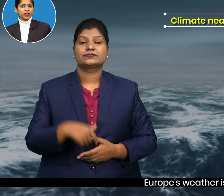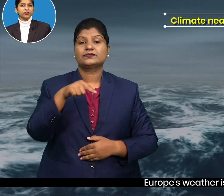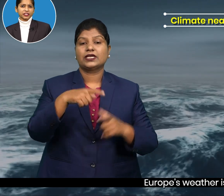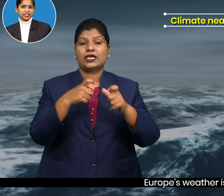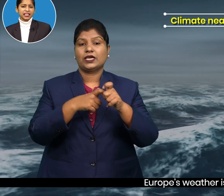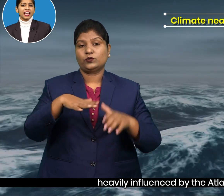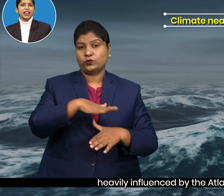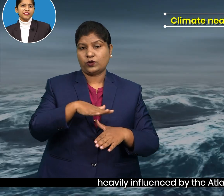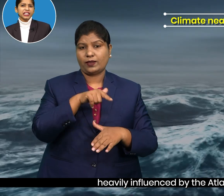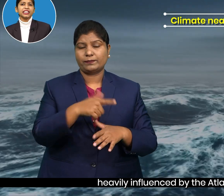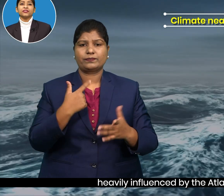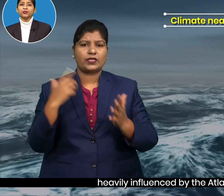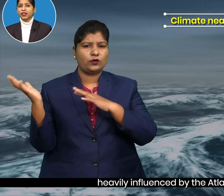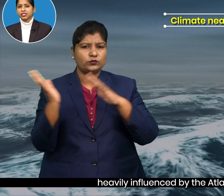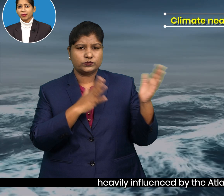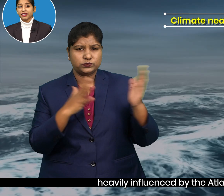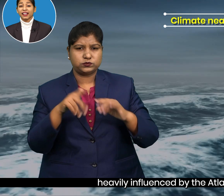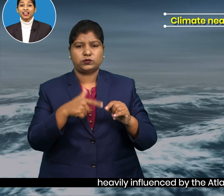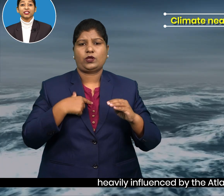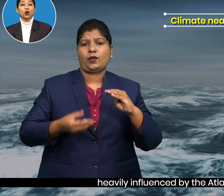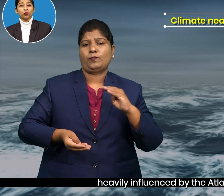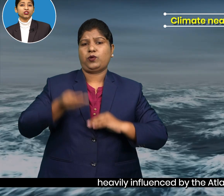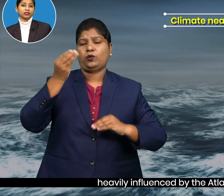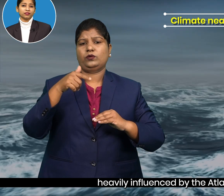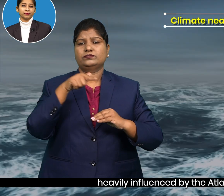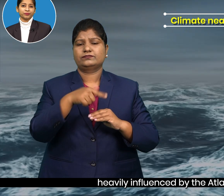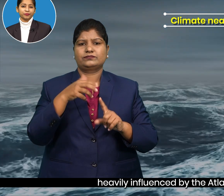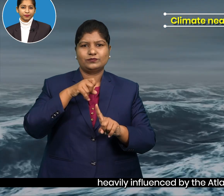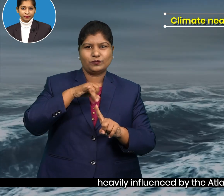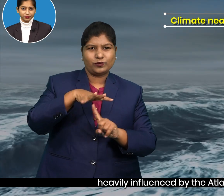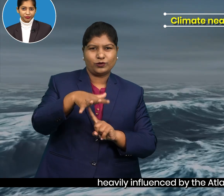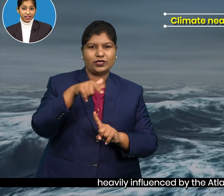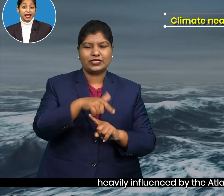Europe's weather is heavily influenced by the Atlantic Ocean,